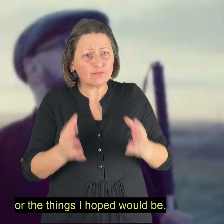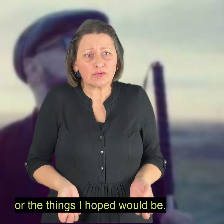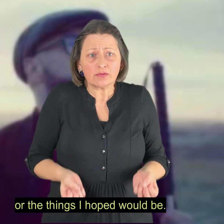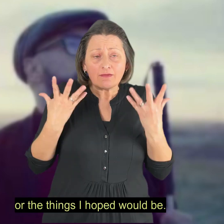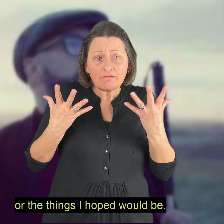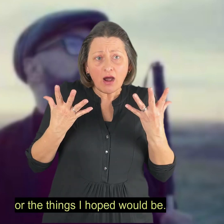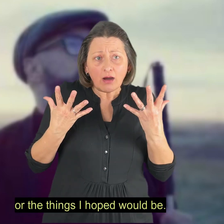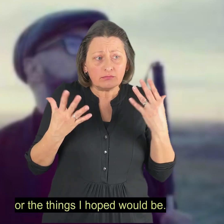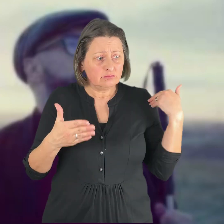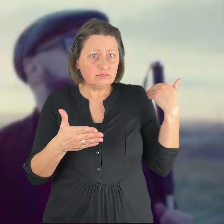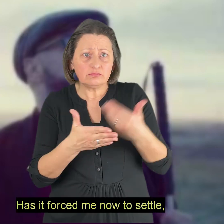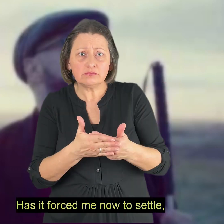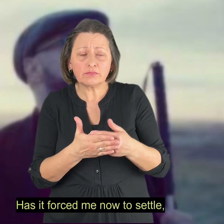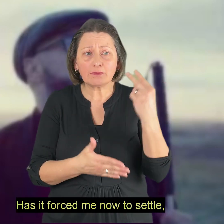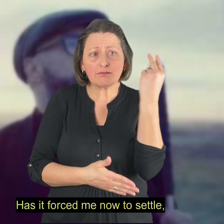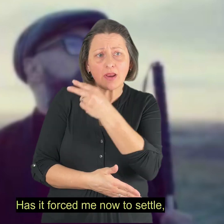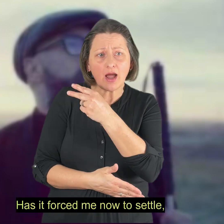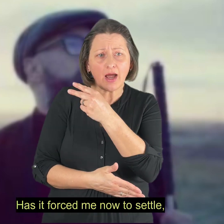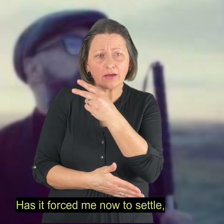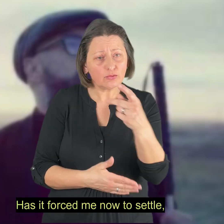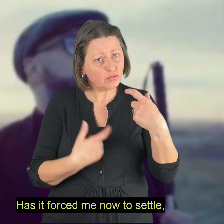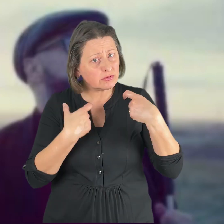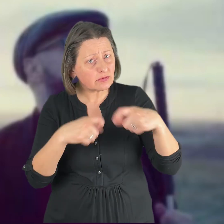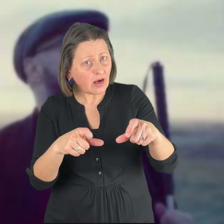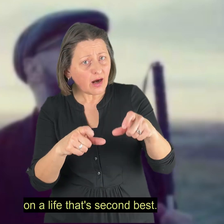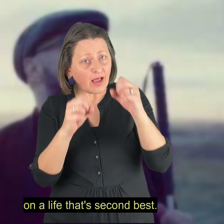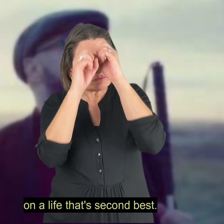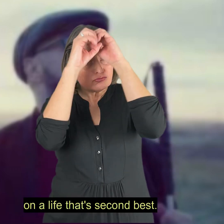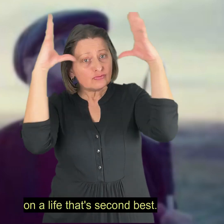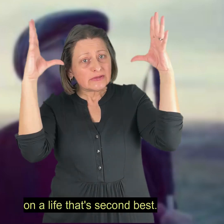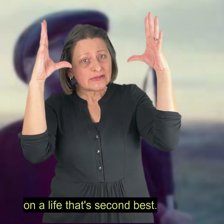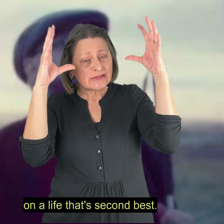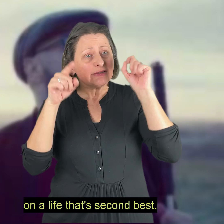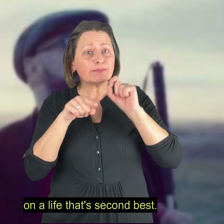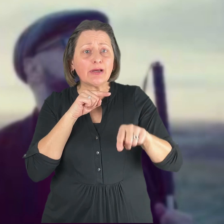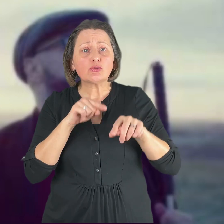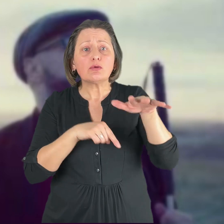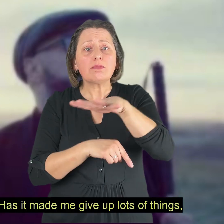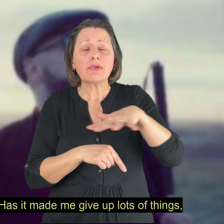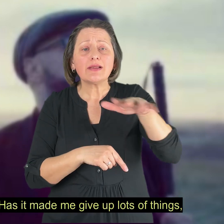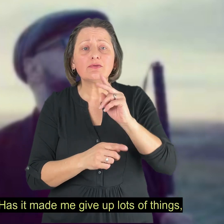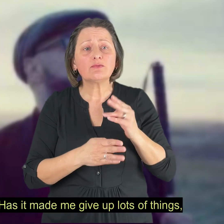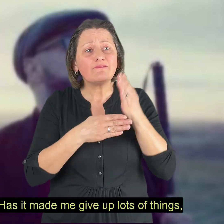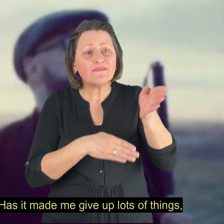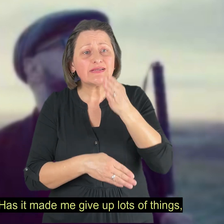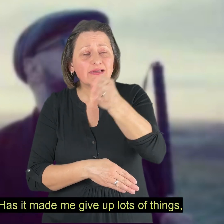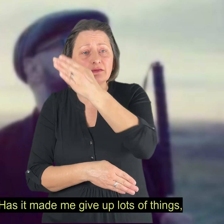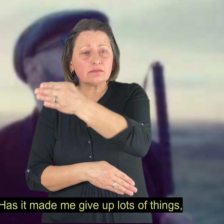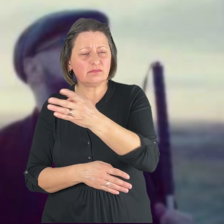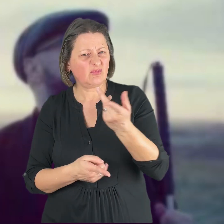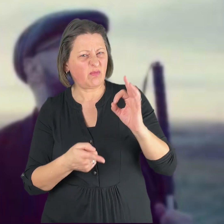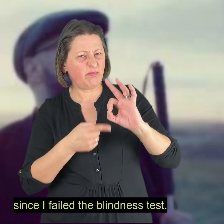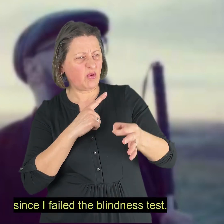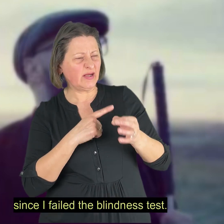the things I hoped would be? Has it forced me now to settle on a life that's second best? Has it made me give up lots of